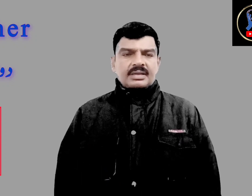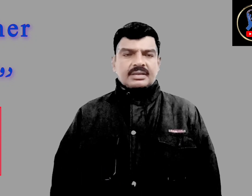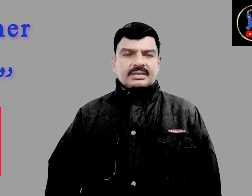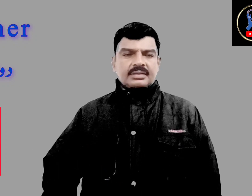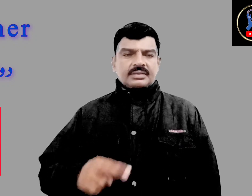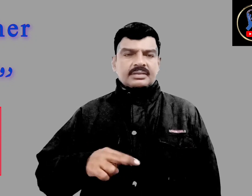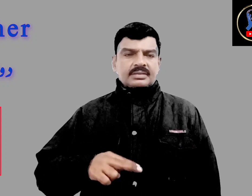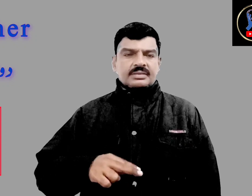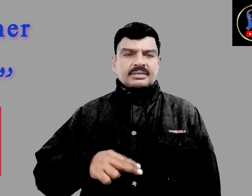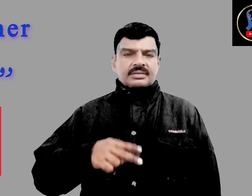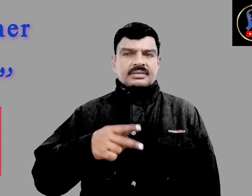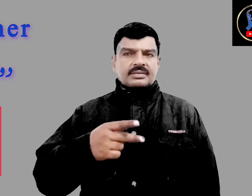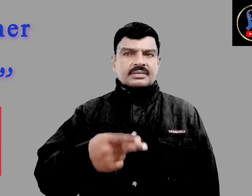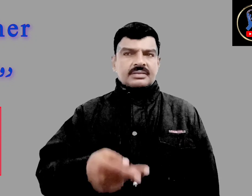other,